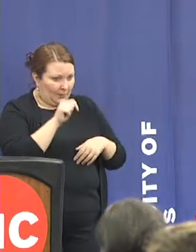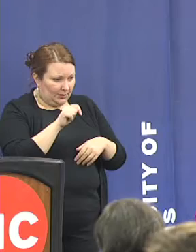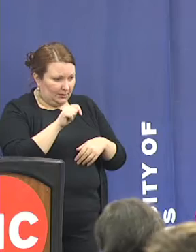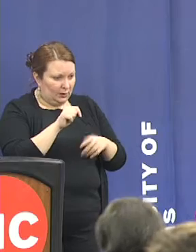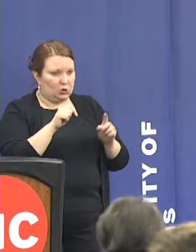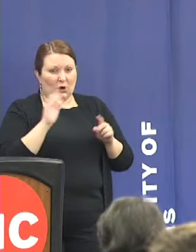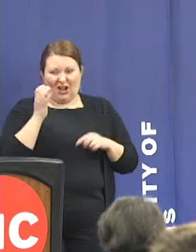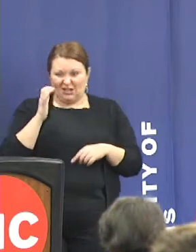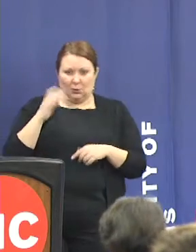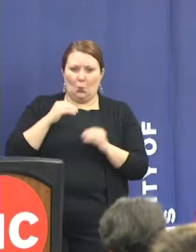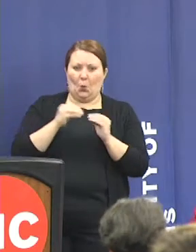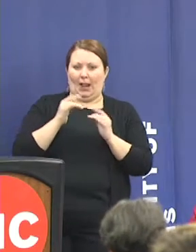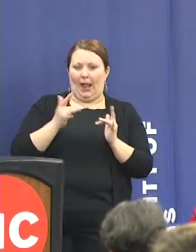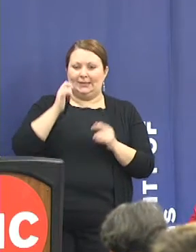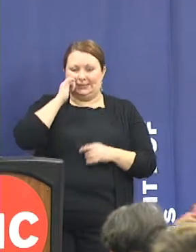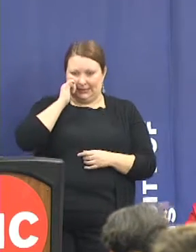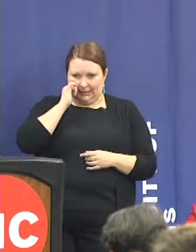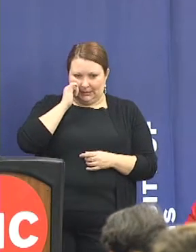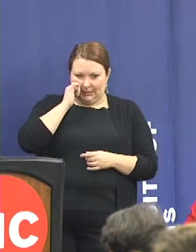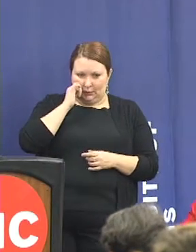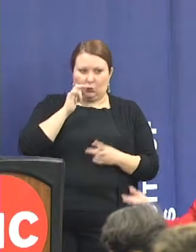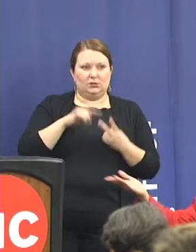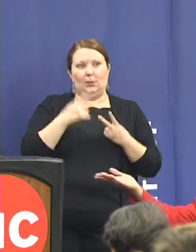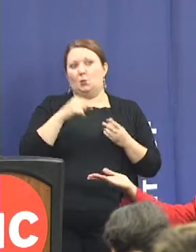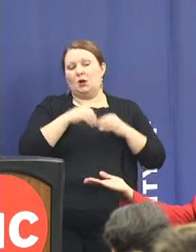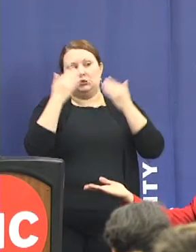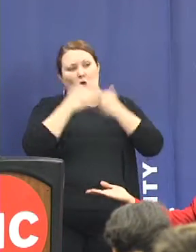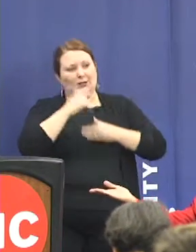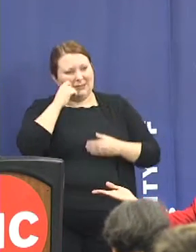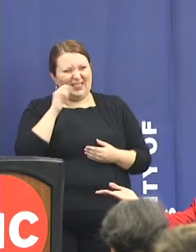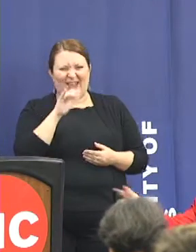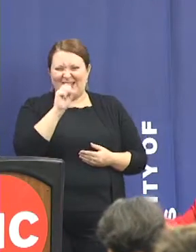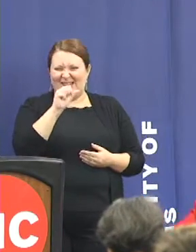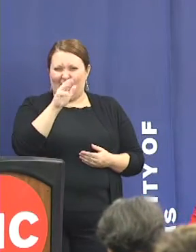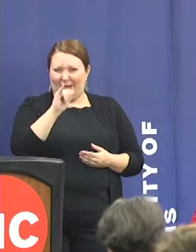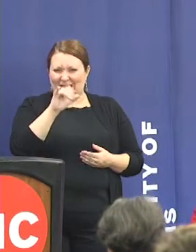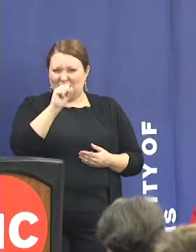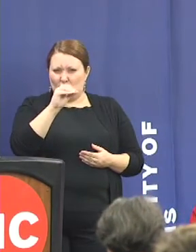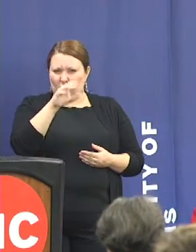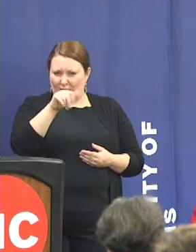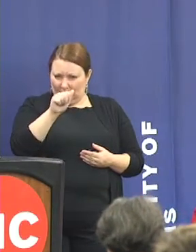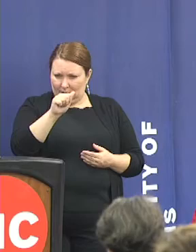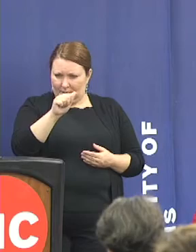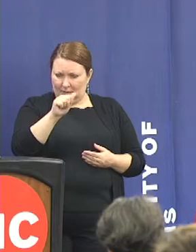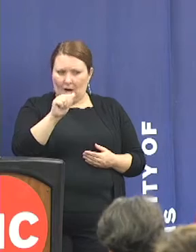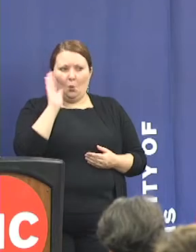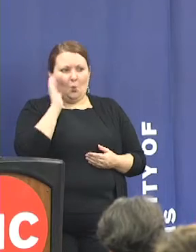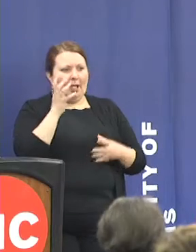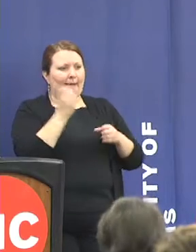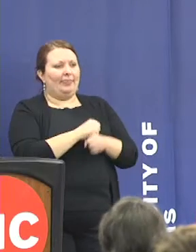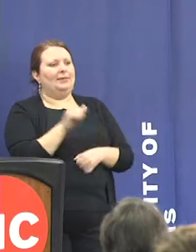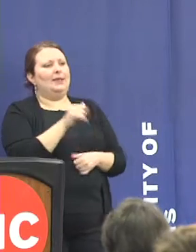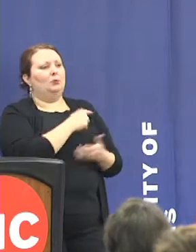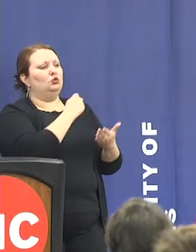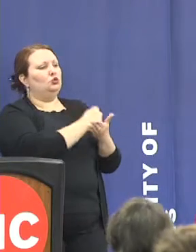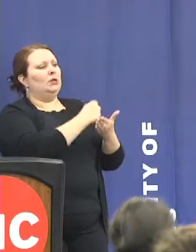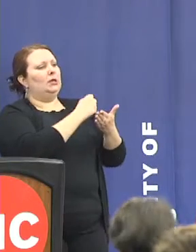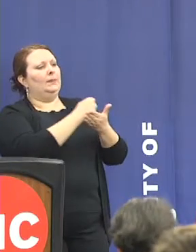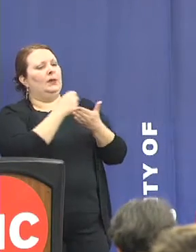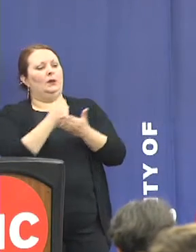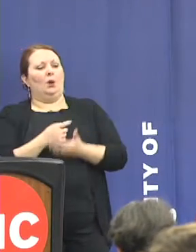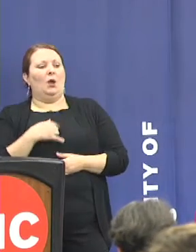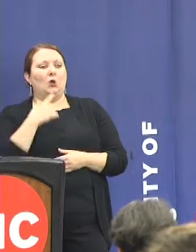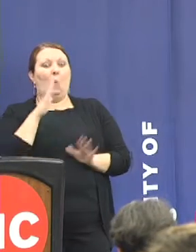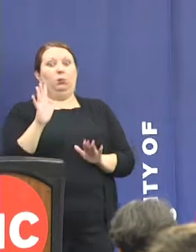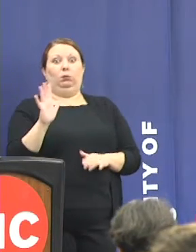your cousin who's much fairer skin, or one that's even darker, like you saw Sammy Sosa's picture, are going to receive the same treatment, and, or one is gonna